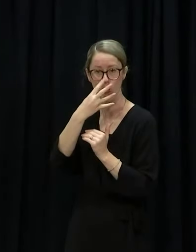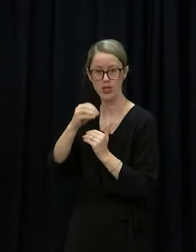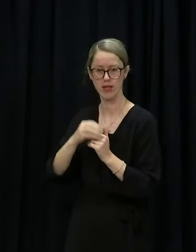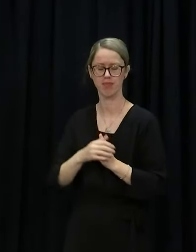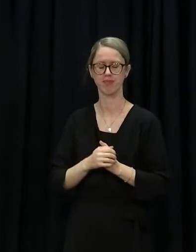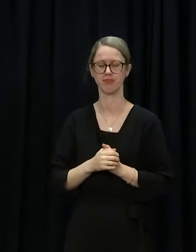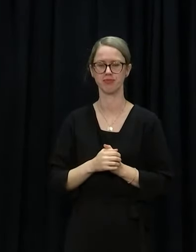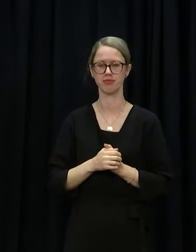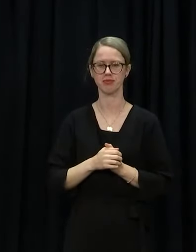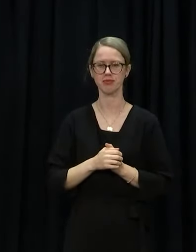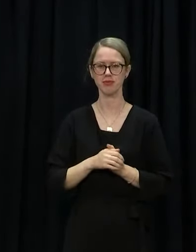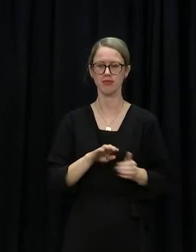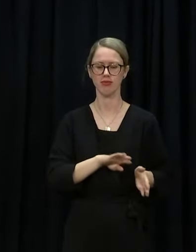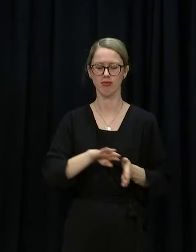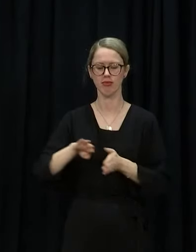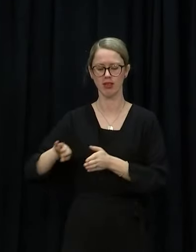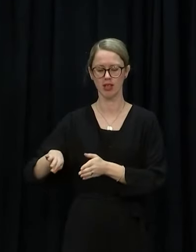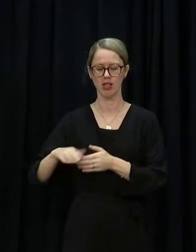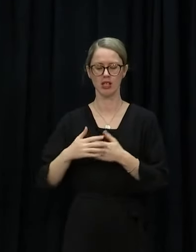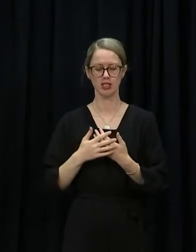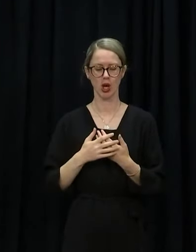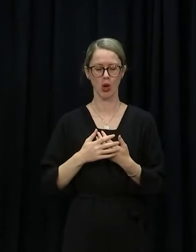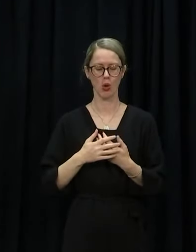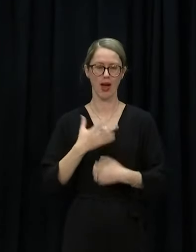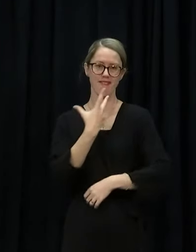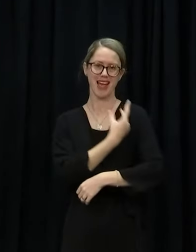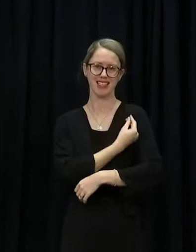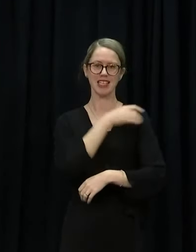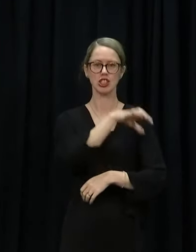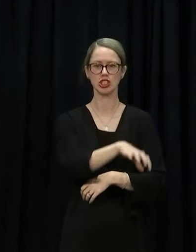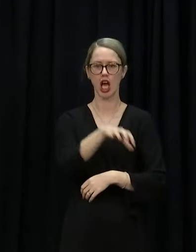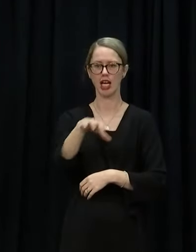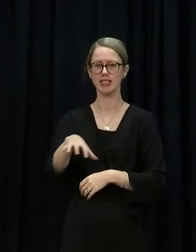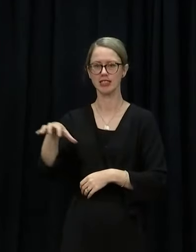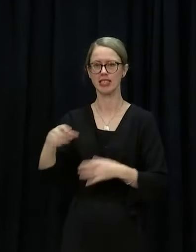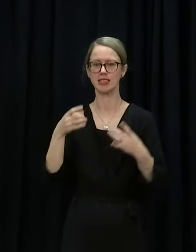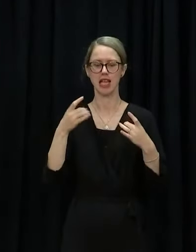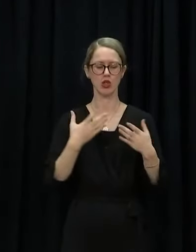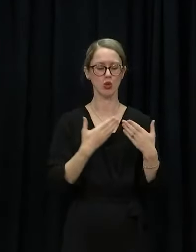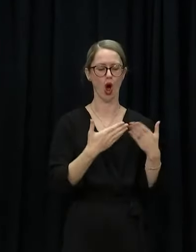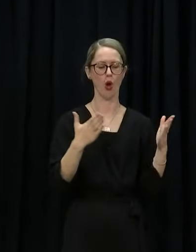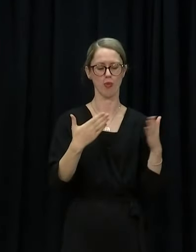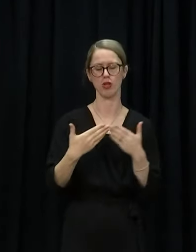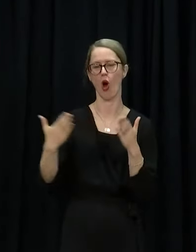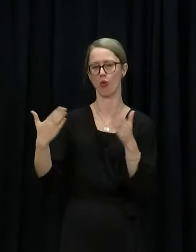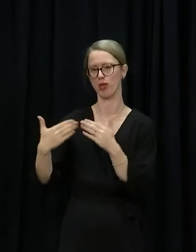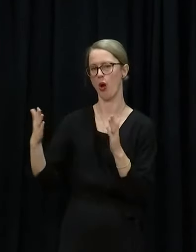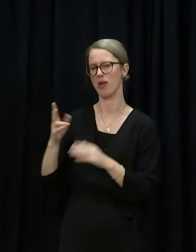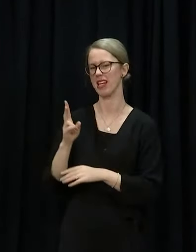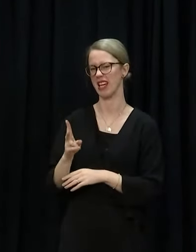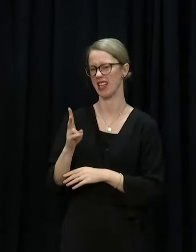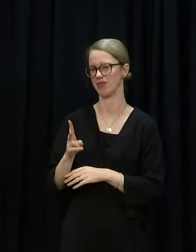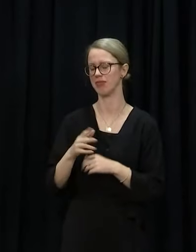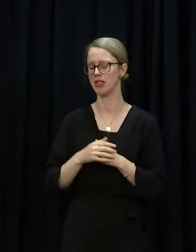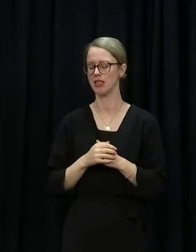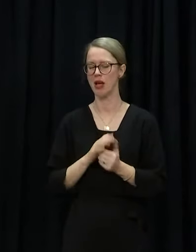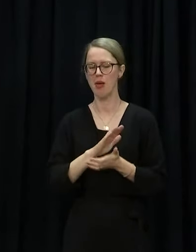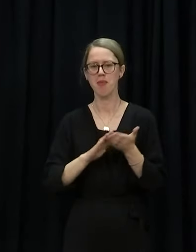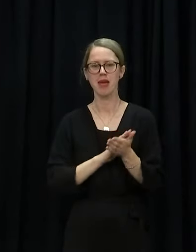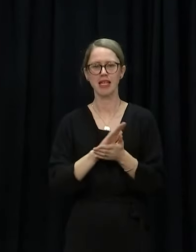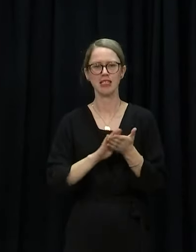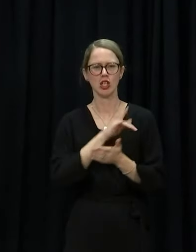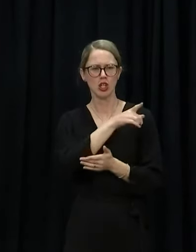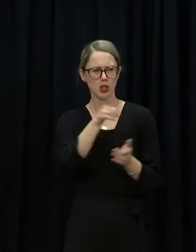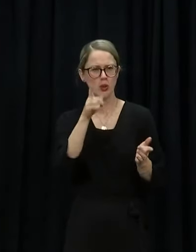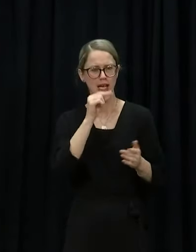a phased approach to reopening vaccination sites with the level 4 protocols in place has now begun. This enables everyone to